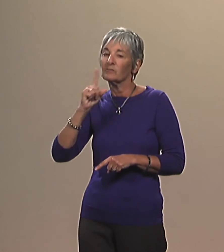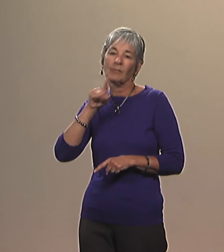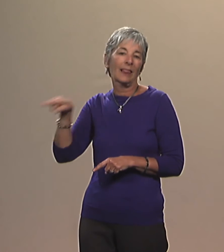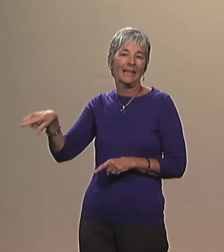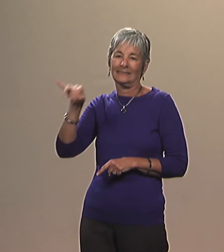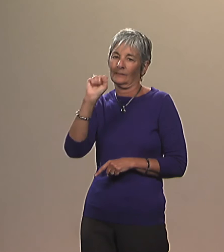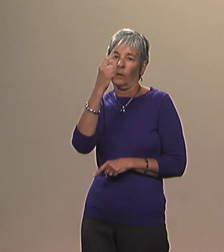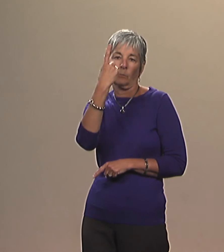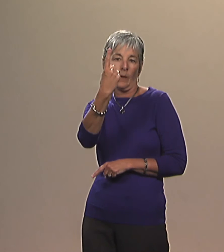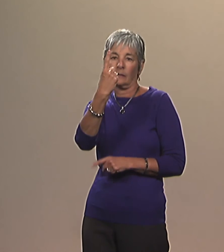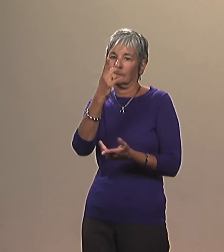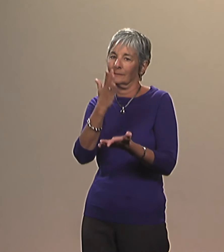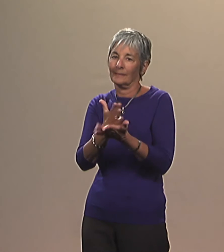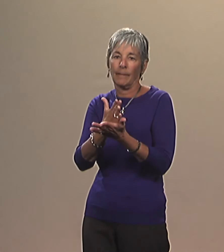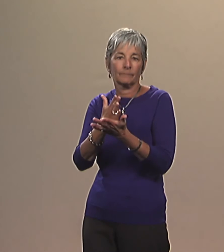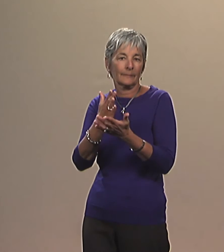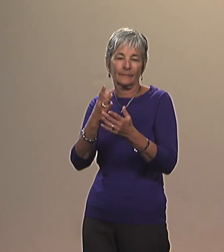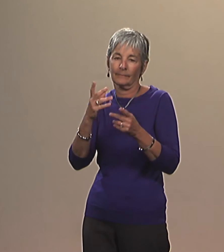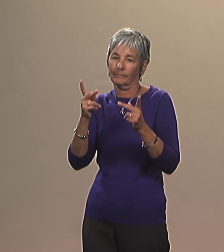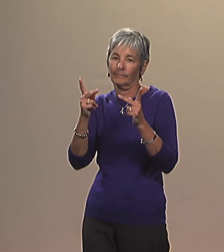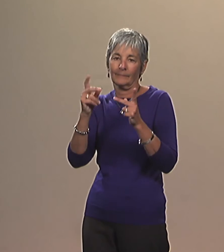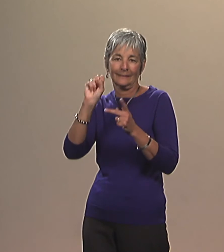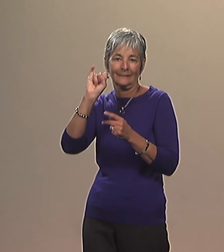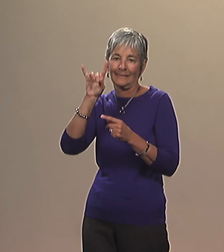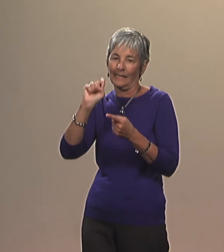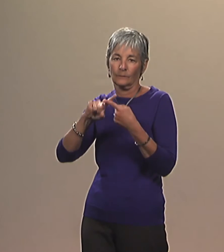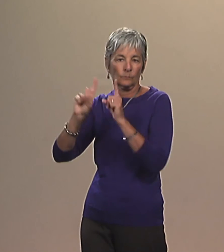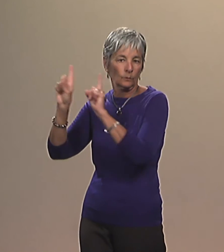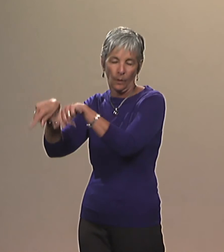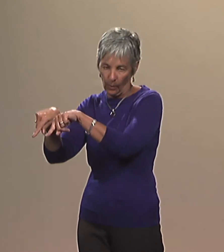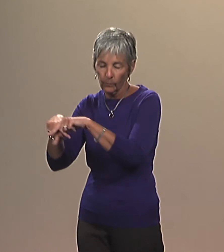www.infanthearing.org, is really a one-stop site to go to.